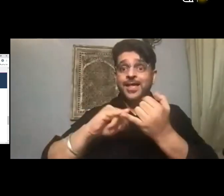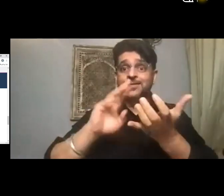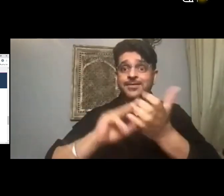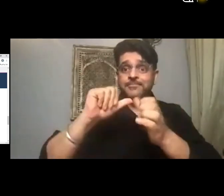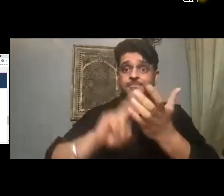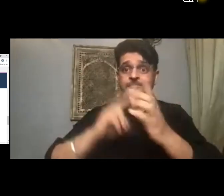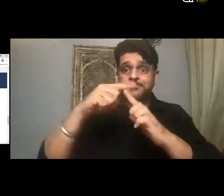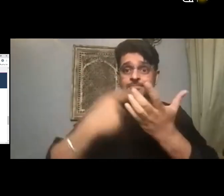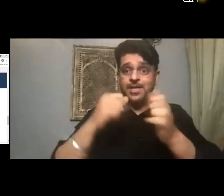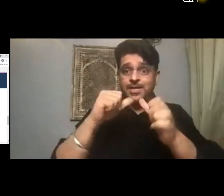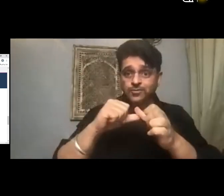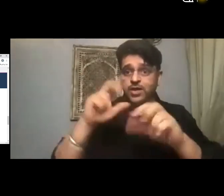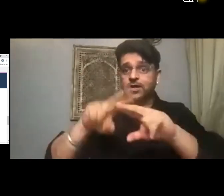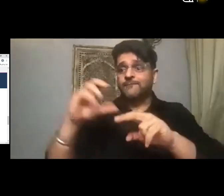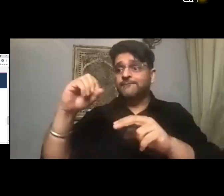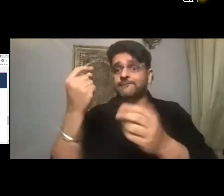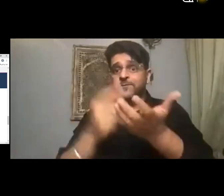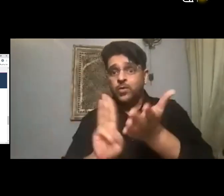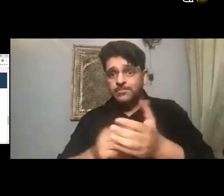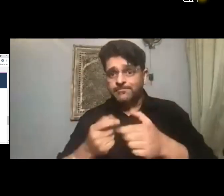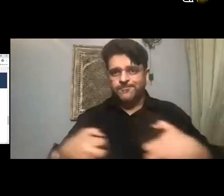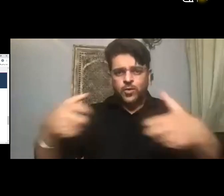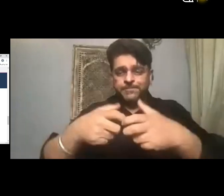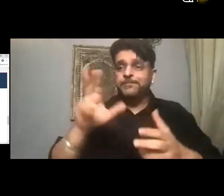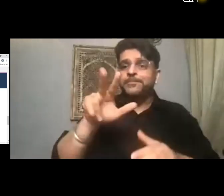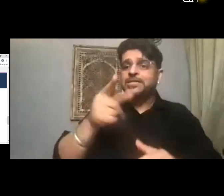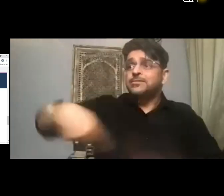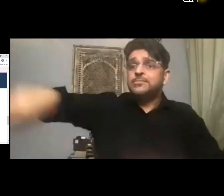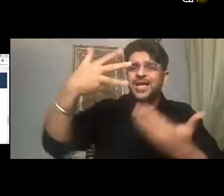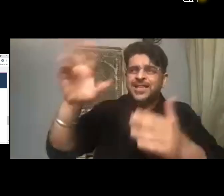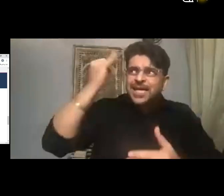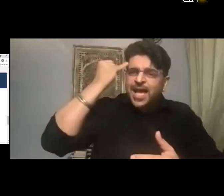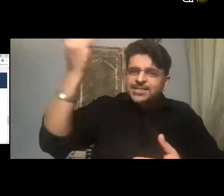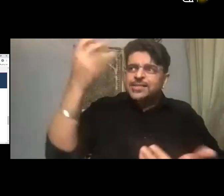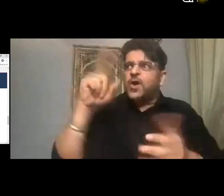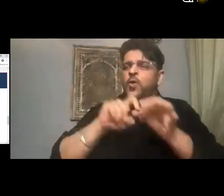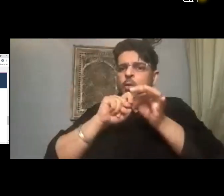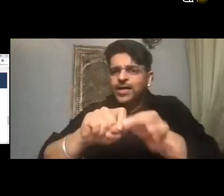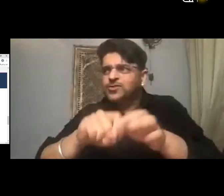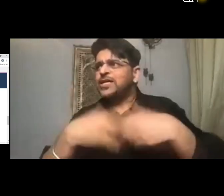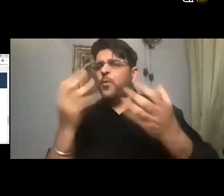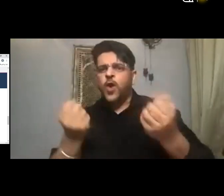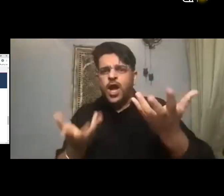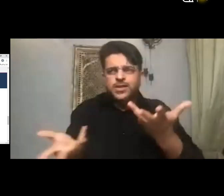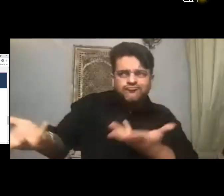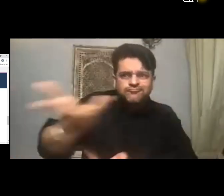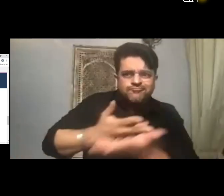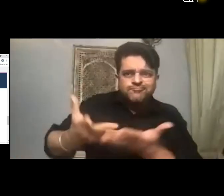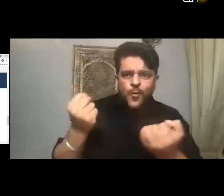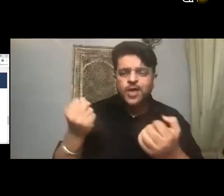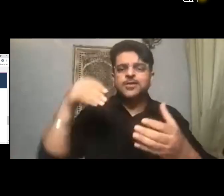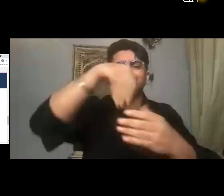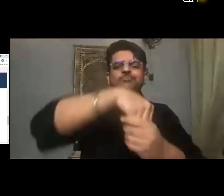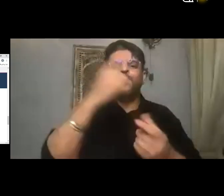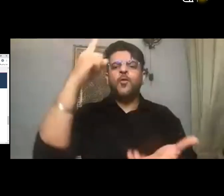service. And Access Mantra Forum, it's going to be a space where any idea, any question you